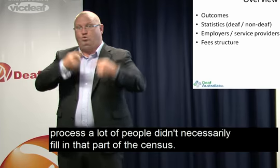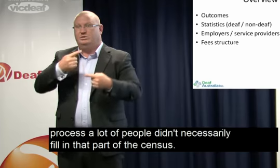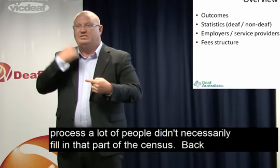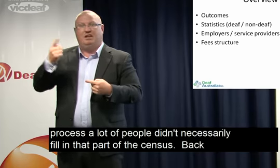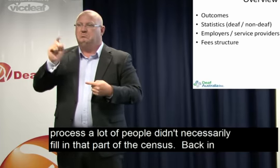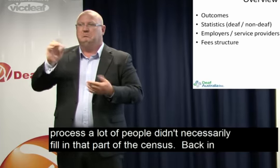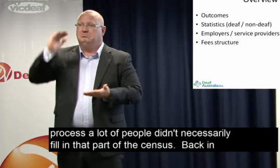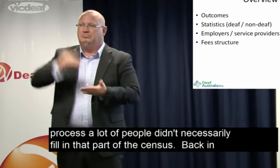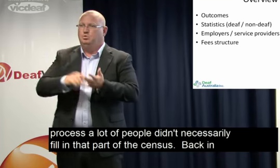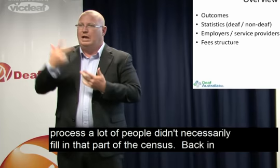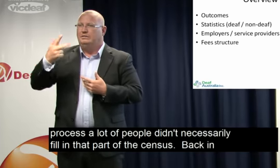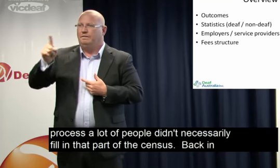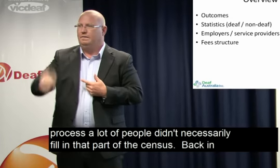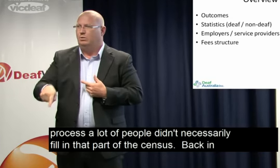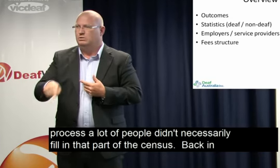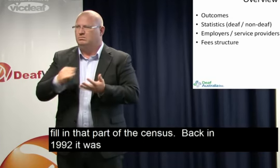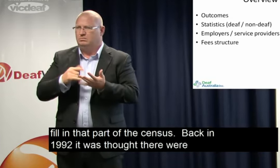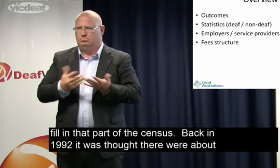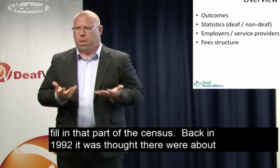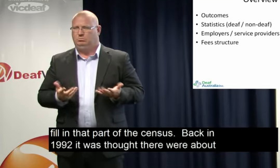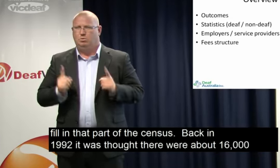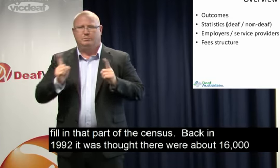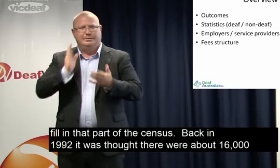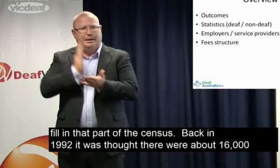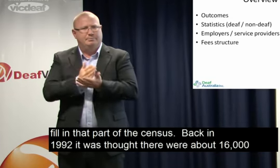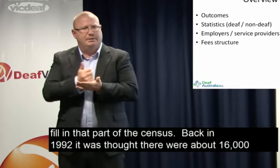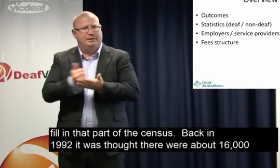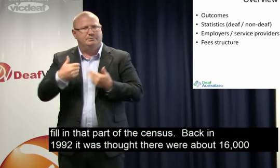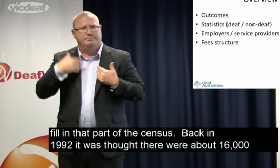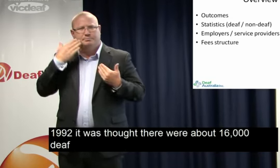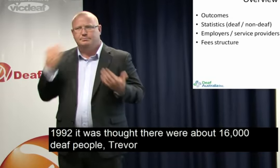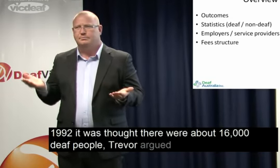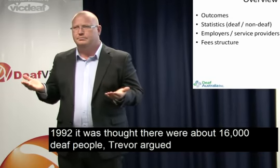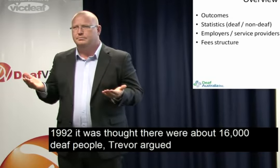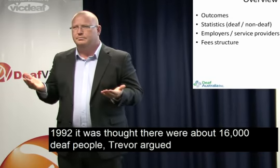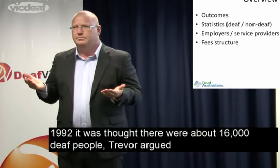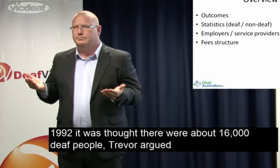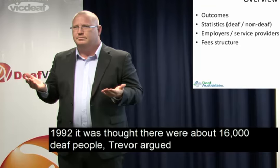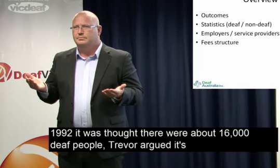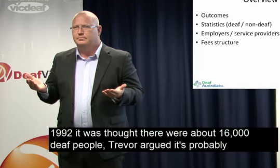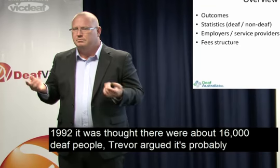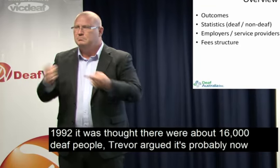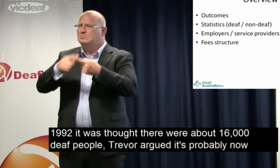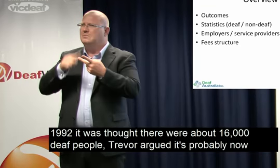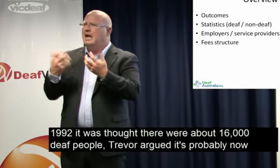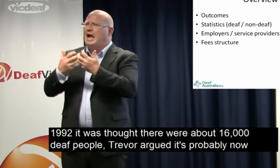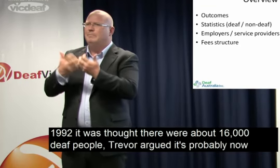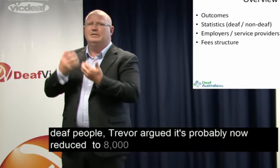sure? And he even argued that it's probably now reduced to 8,000. So what are the actual figures of signing deaf people and the numbers in